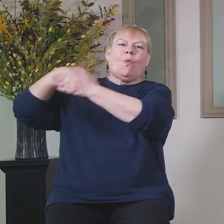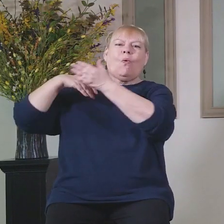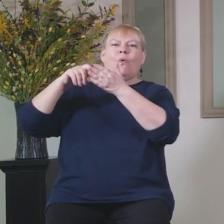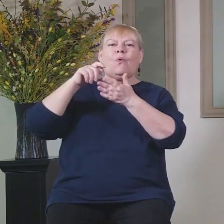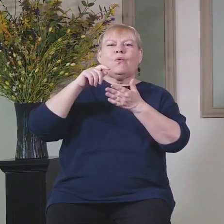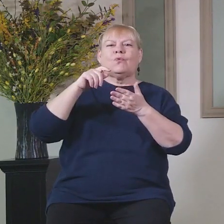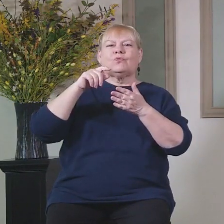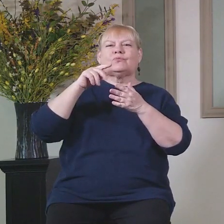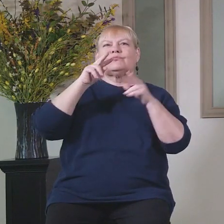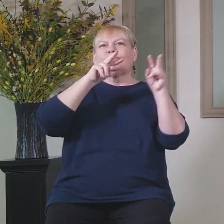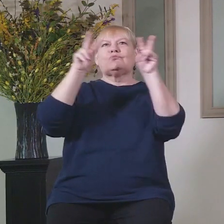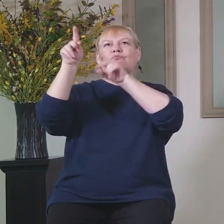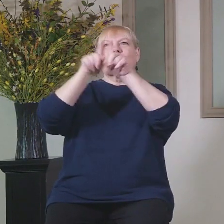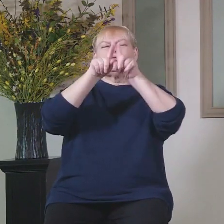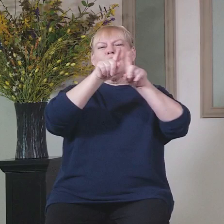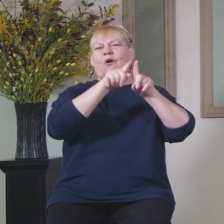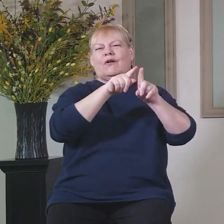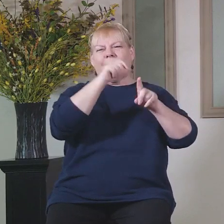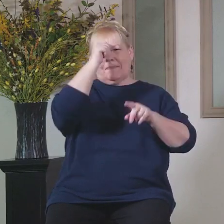He's not.